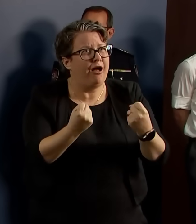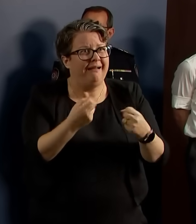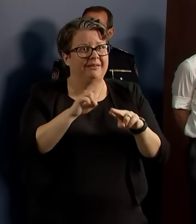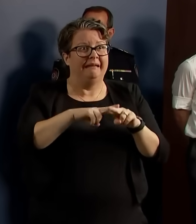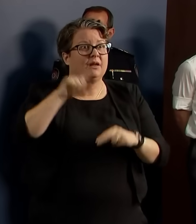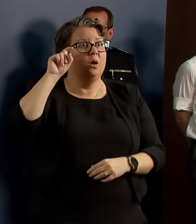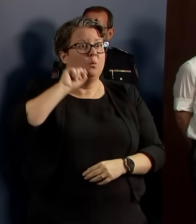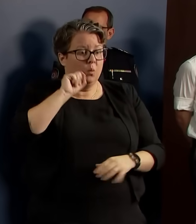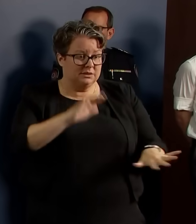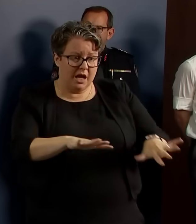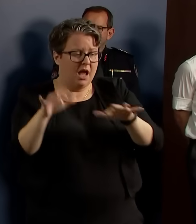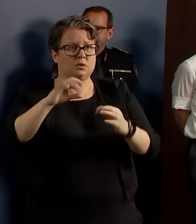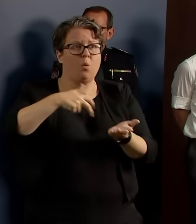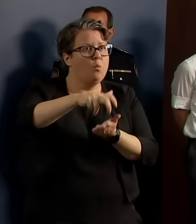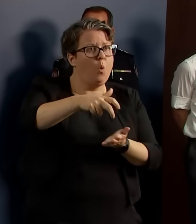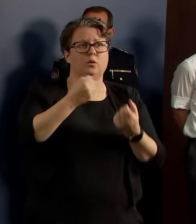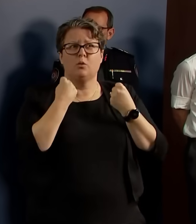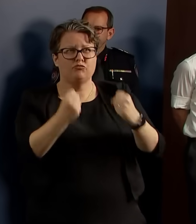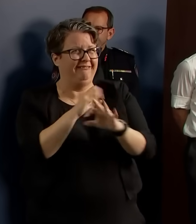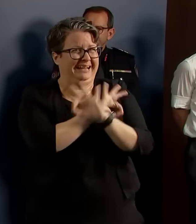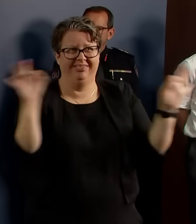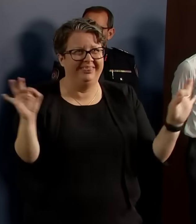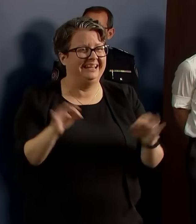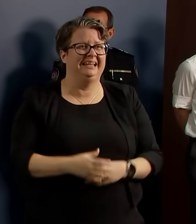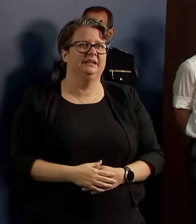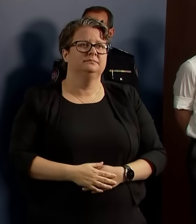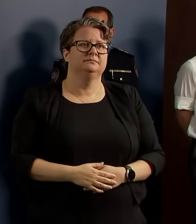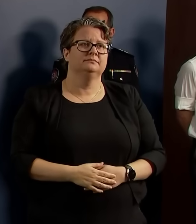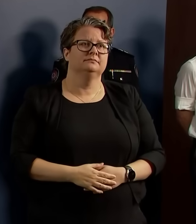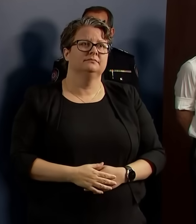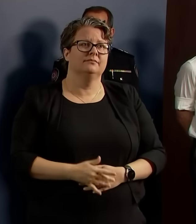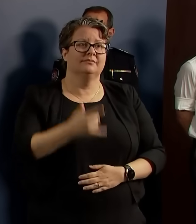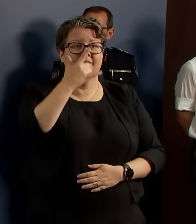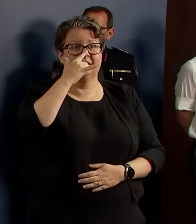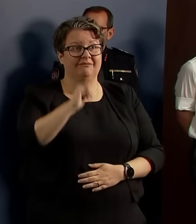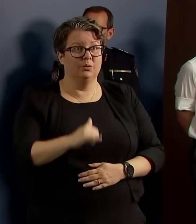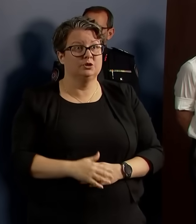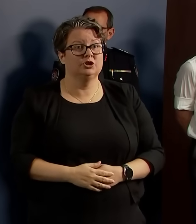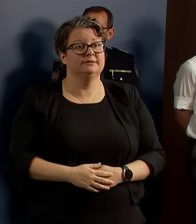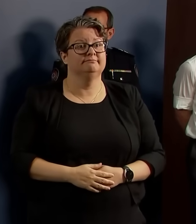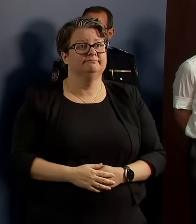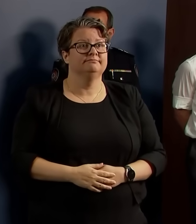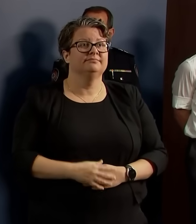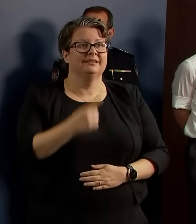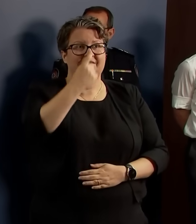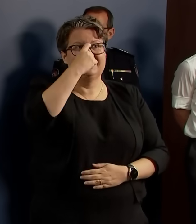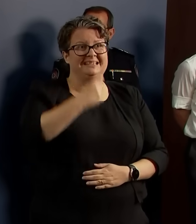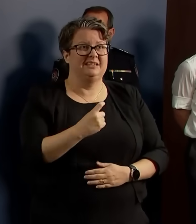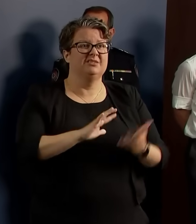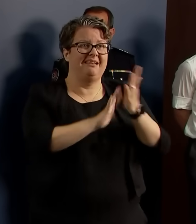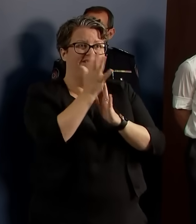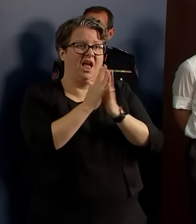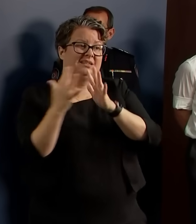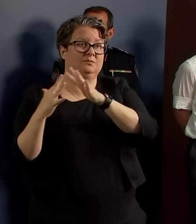it. Keep yourselves safe. And on the other side of the country, unfortunately, it looks like we are looking at some serious bushfires in